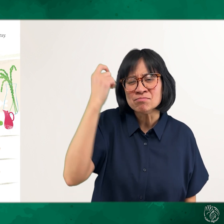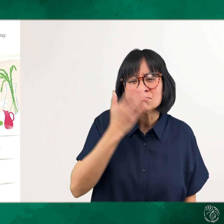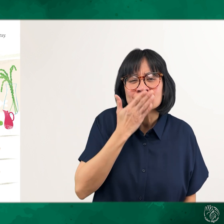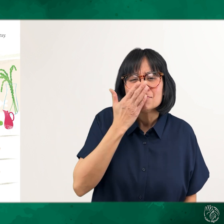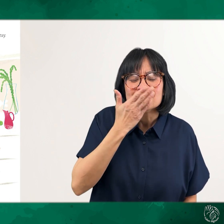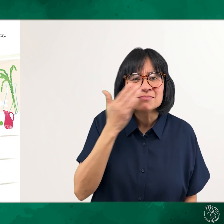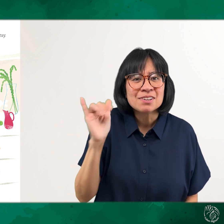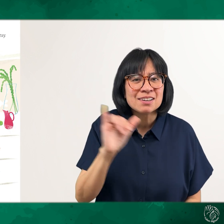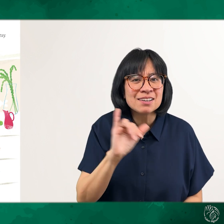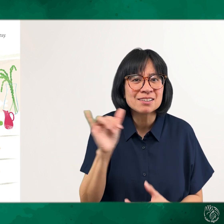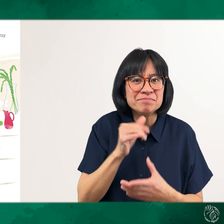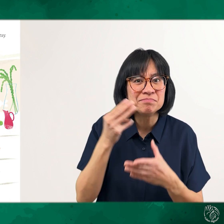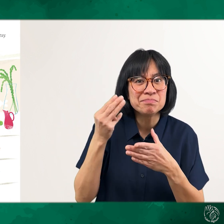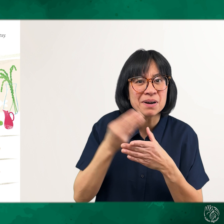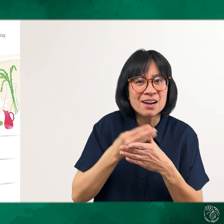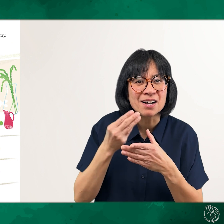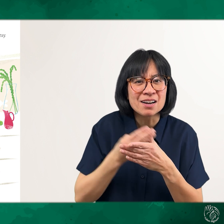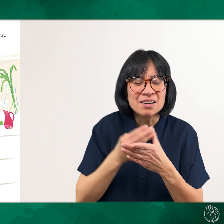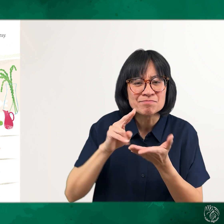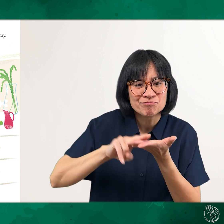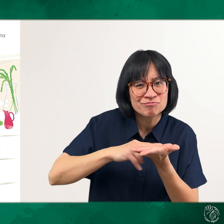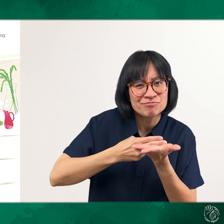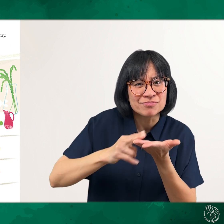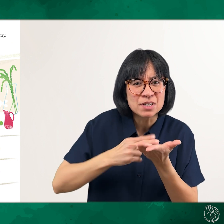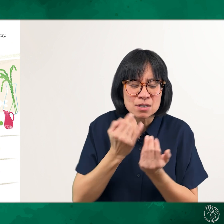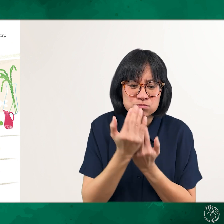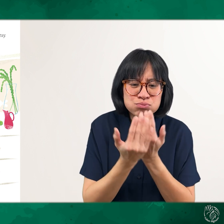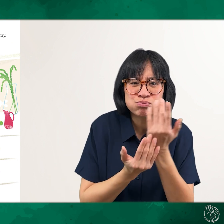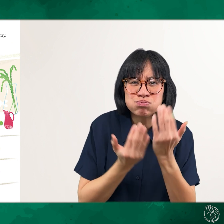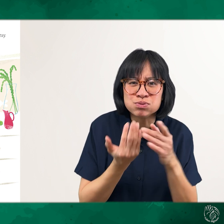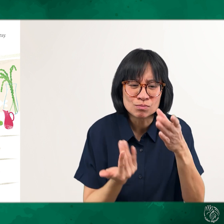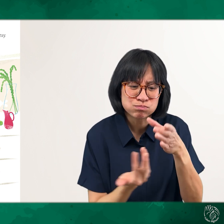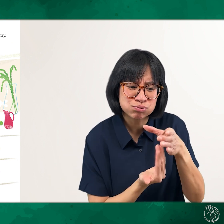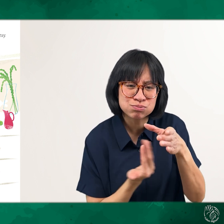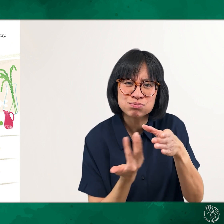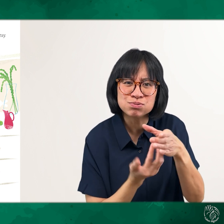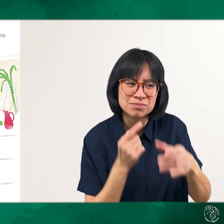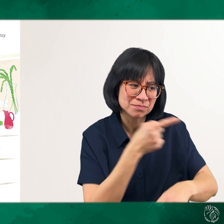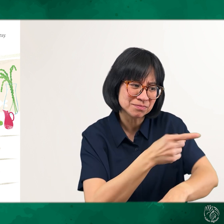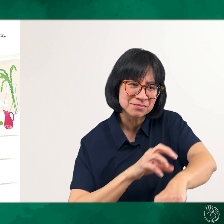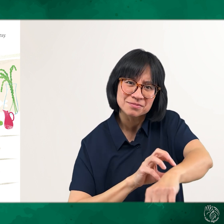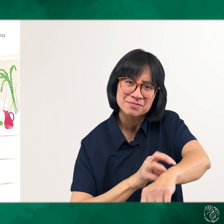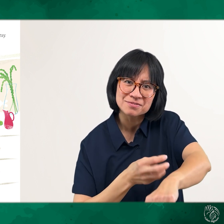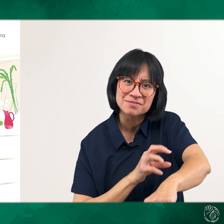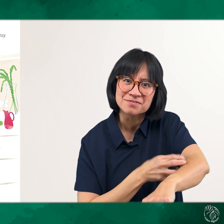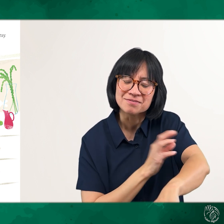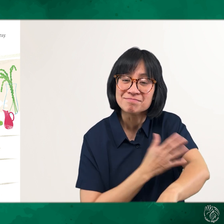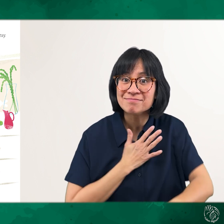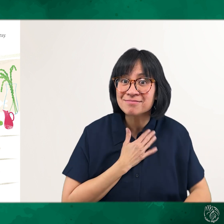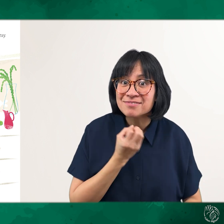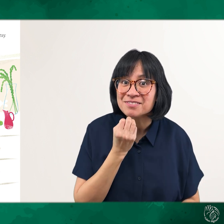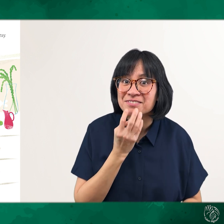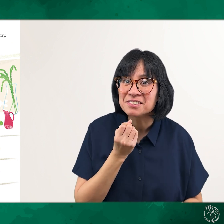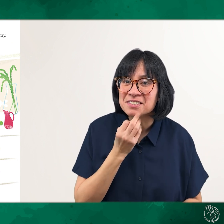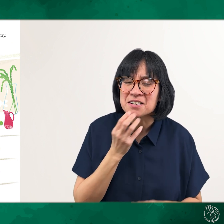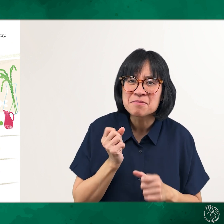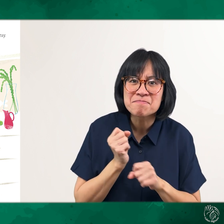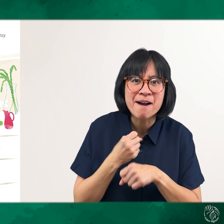It smells like mango jam simmering on the stove. The first thing my